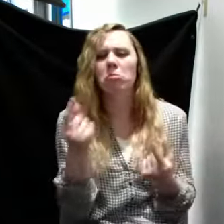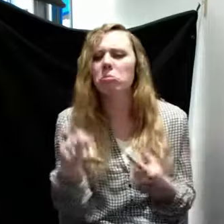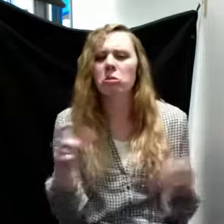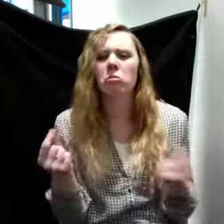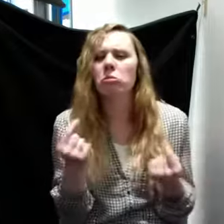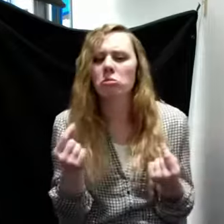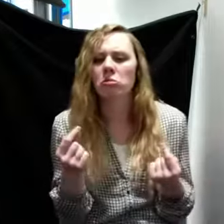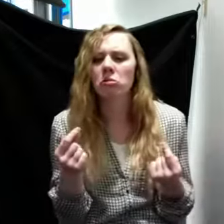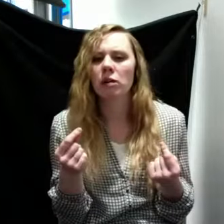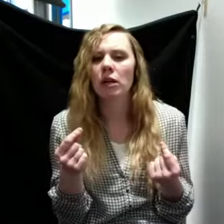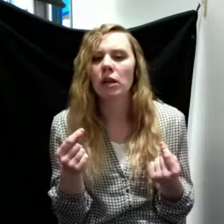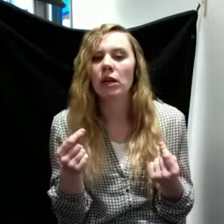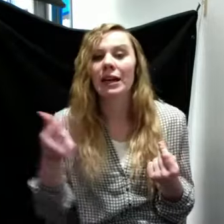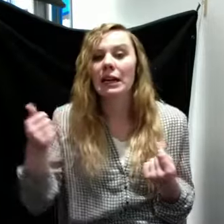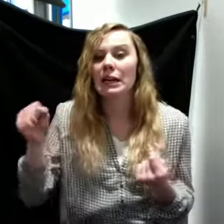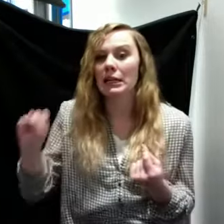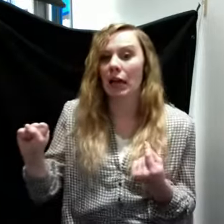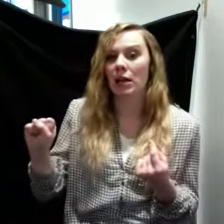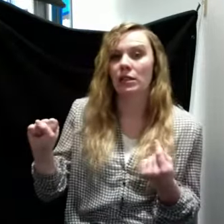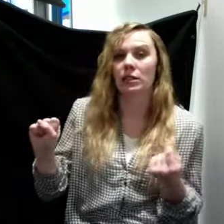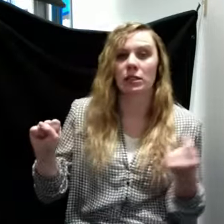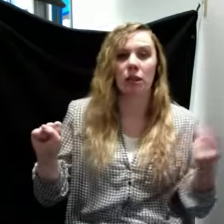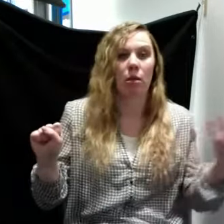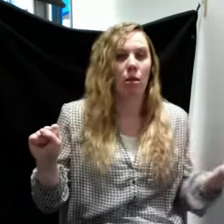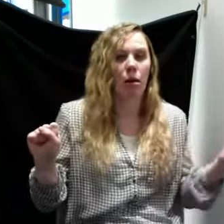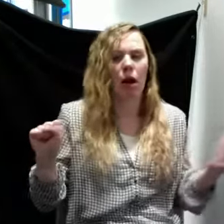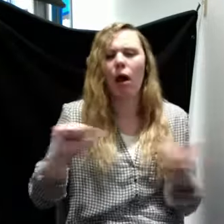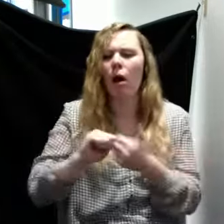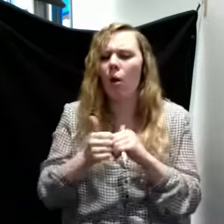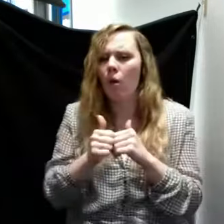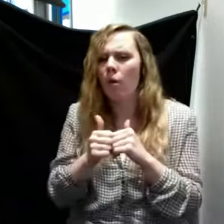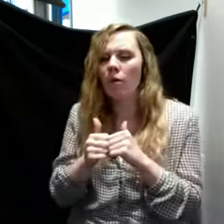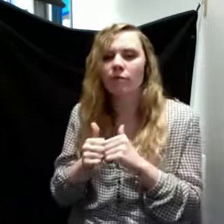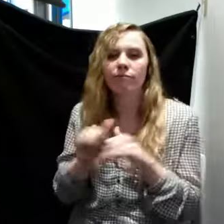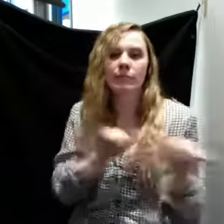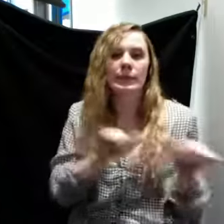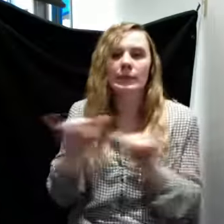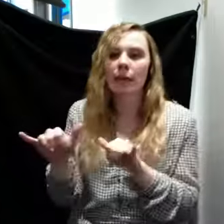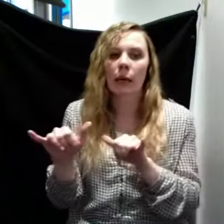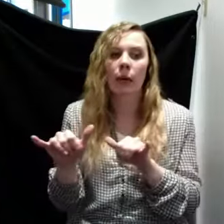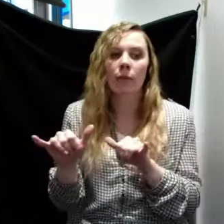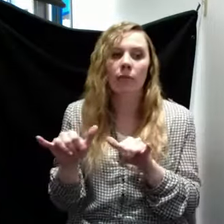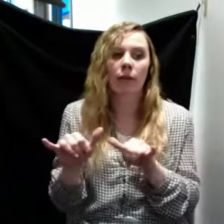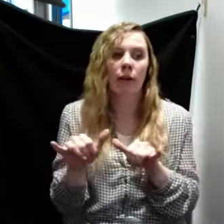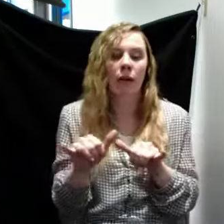To get it to go from a gas to a liquid. It's the same thing you have to do to make it go from a liquid to a solid.